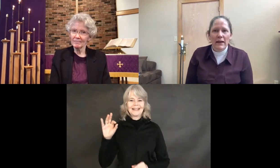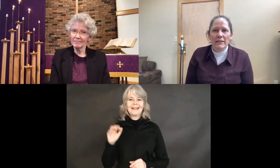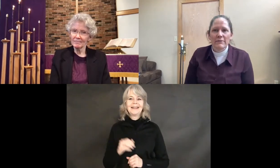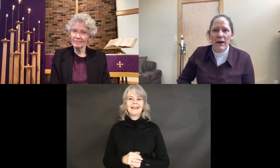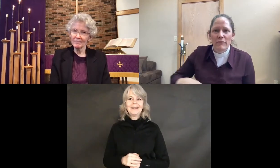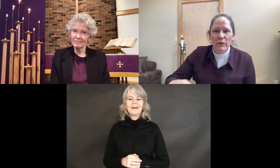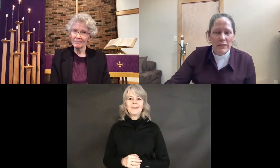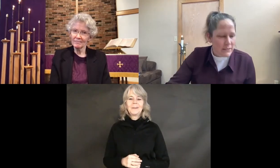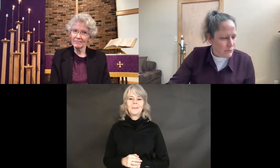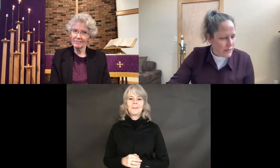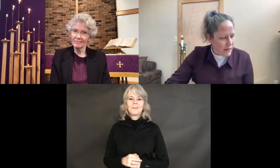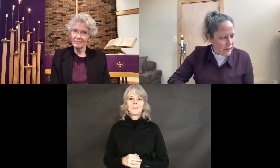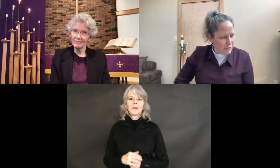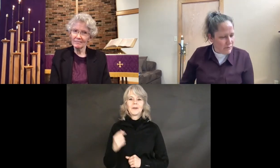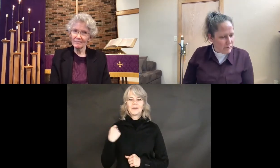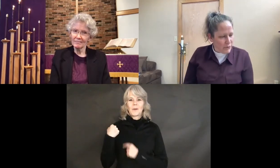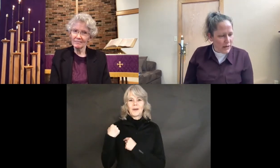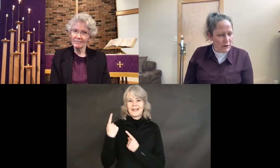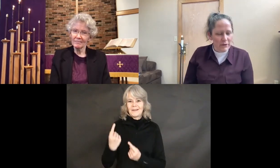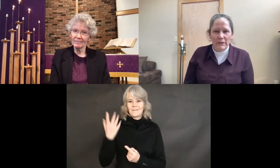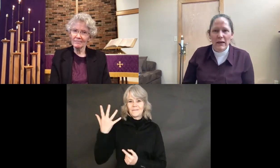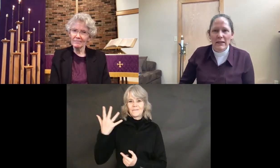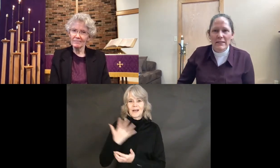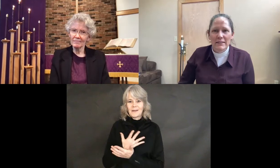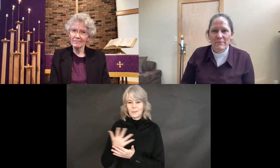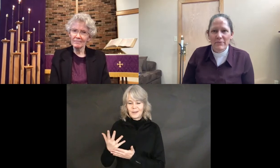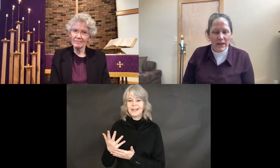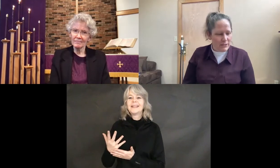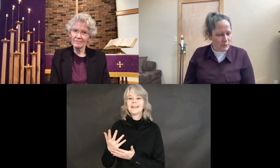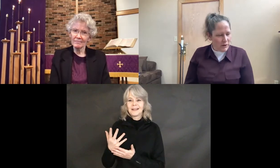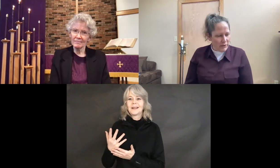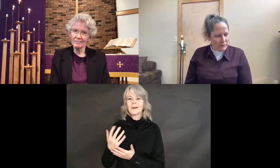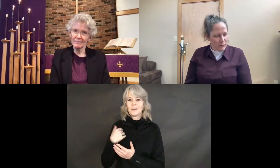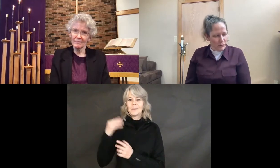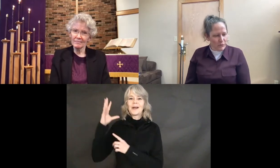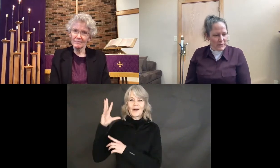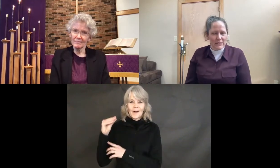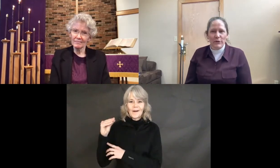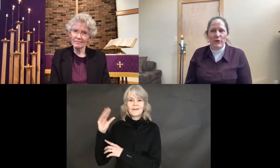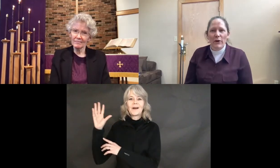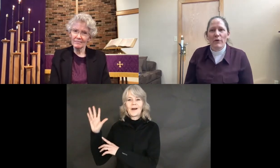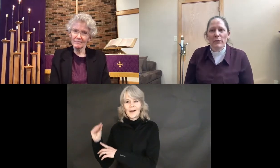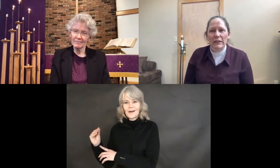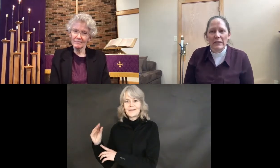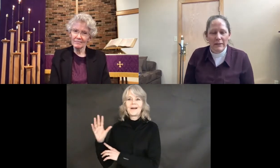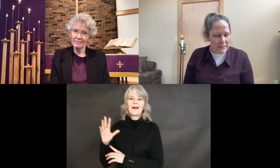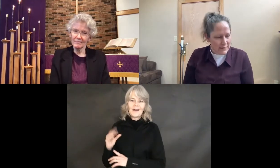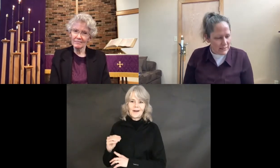last 5 weeks, we have put out lights as we've gone through this Holy Lenten